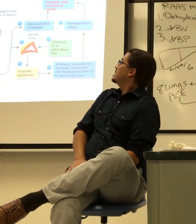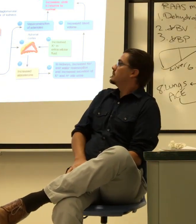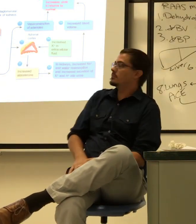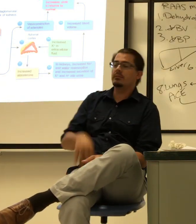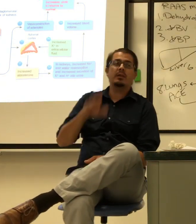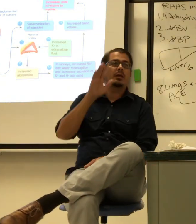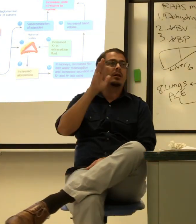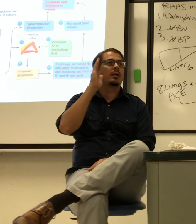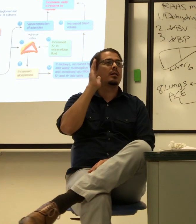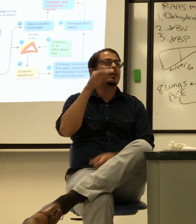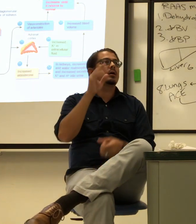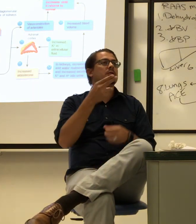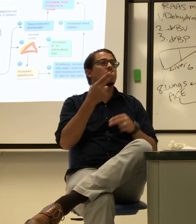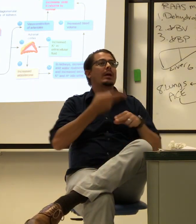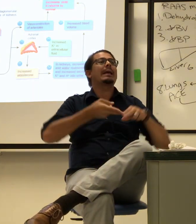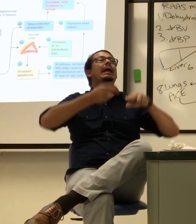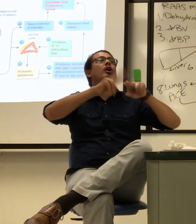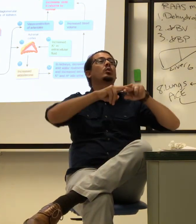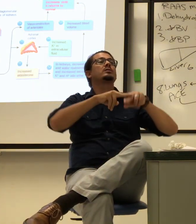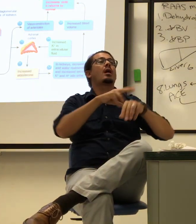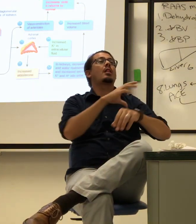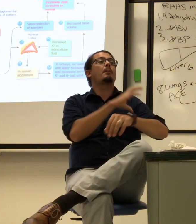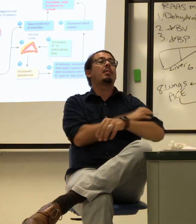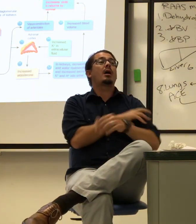that increases the blood volume.